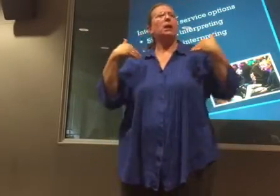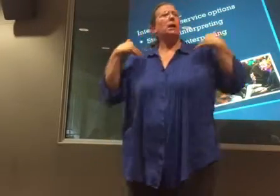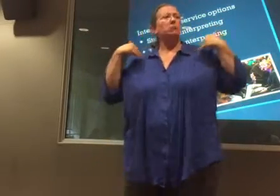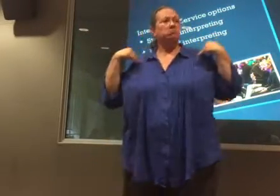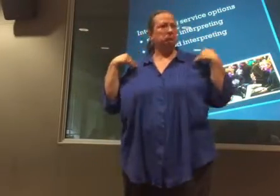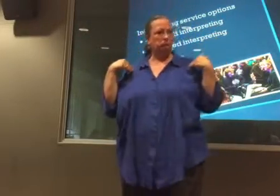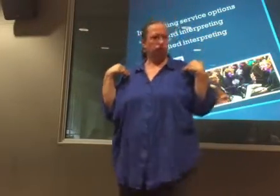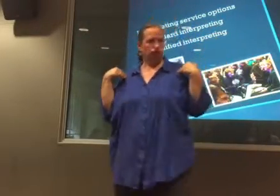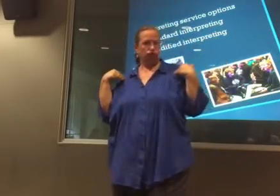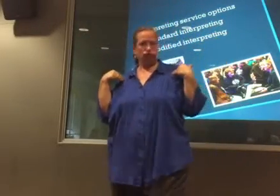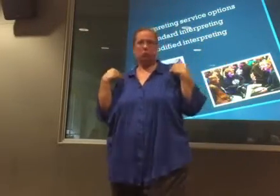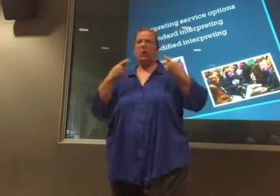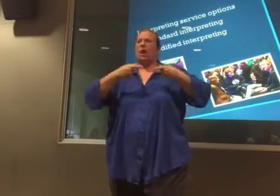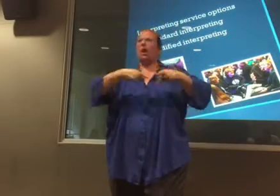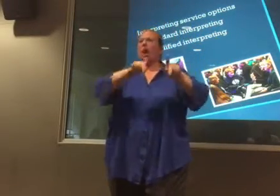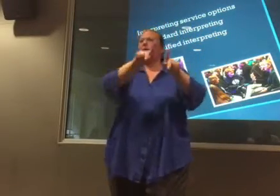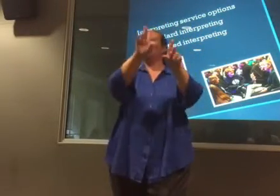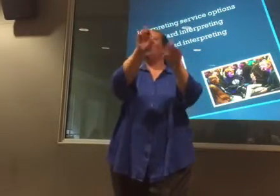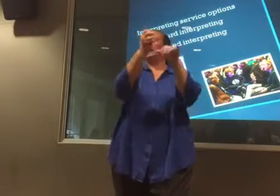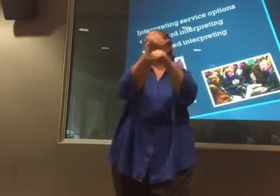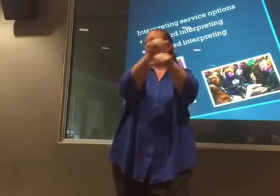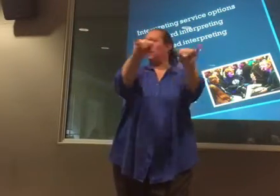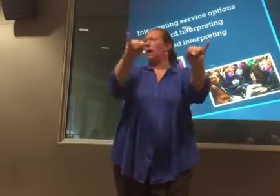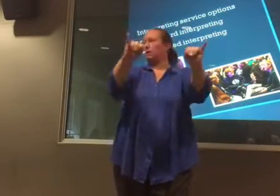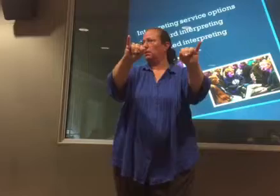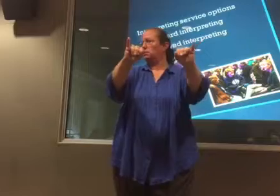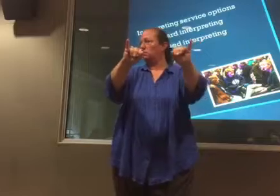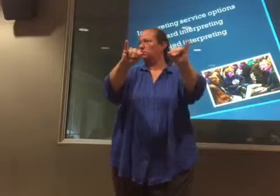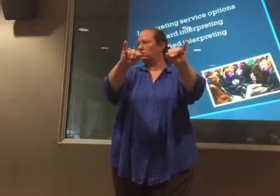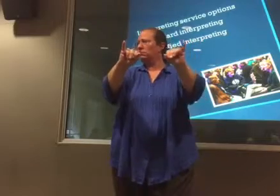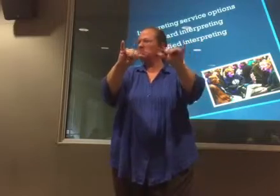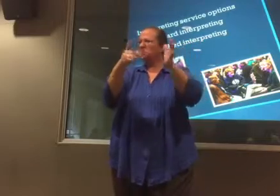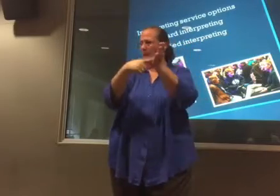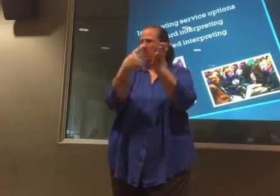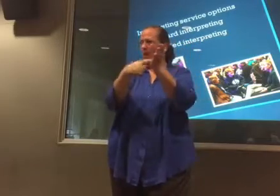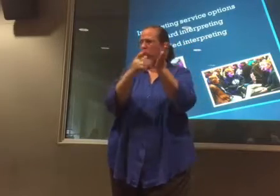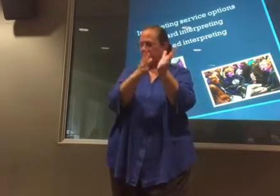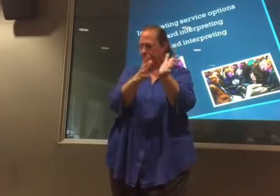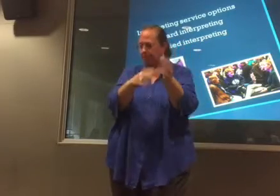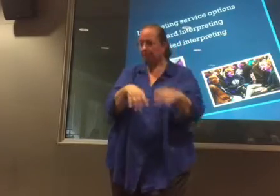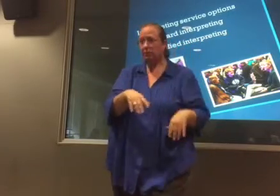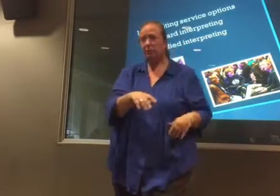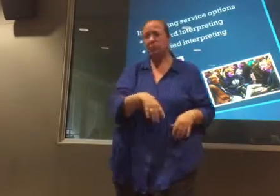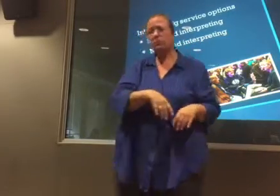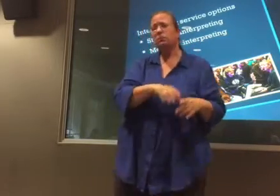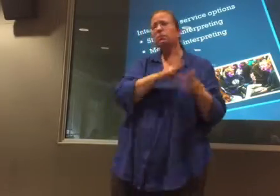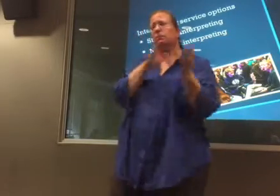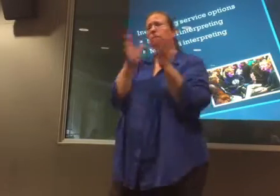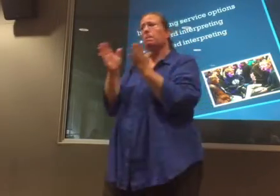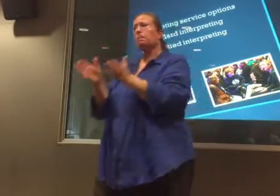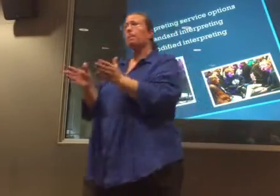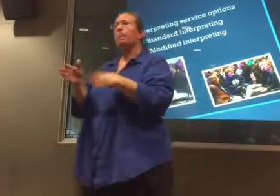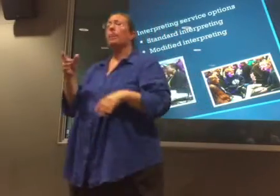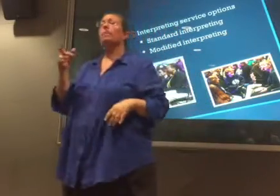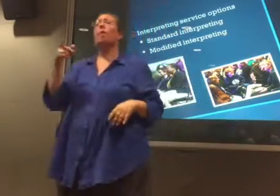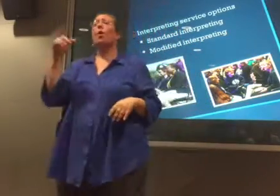development. The interpreters may of course, let you navigate and let you be more independent with